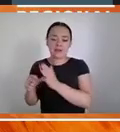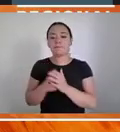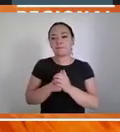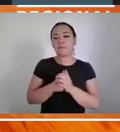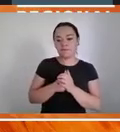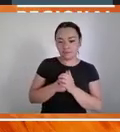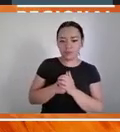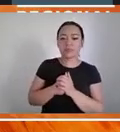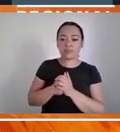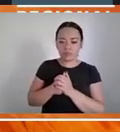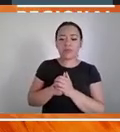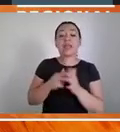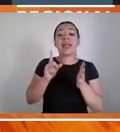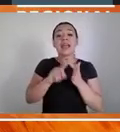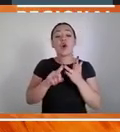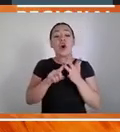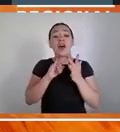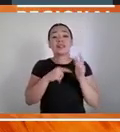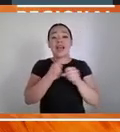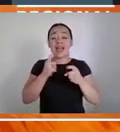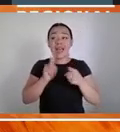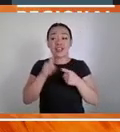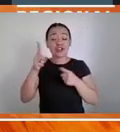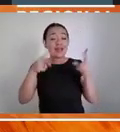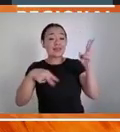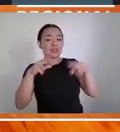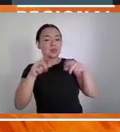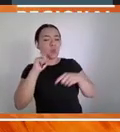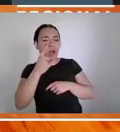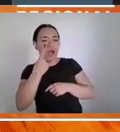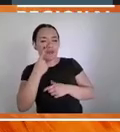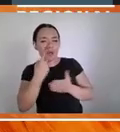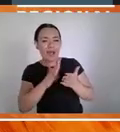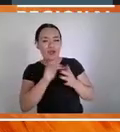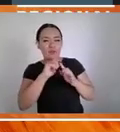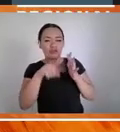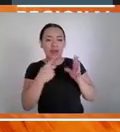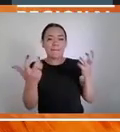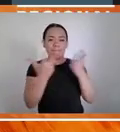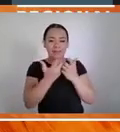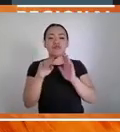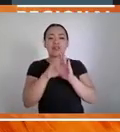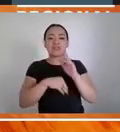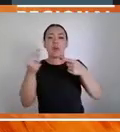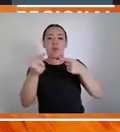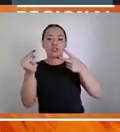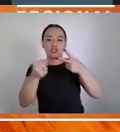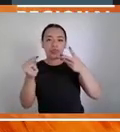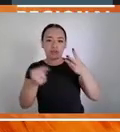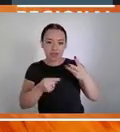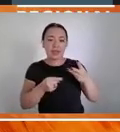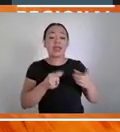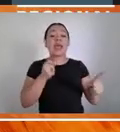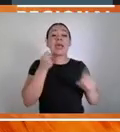assessors will pay particular attention to how your proposed project meets criteria 1, 2, and 3, impact, reach, and support